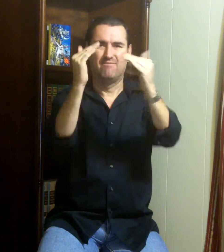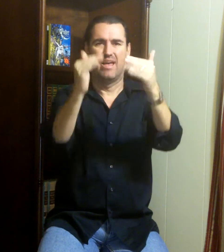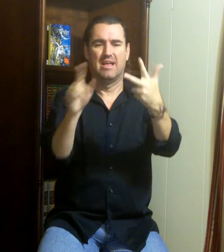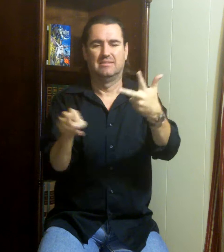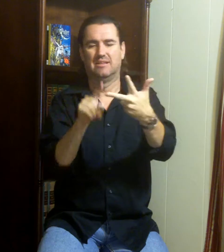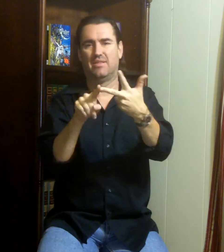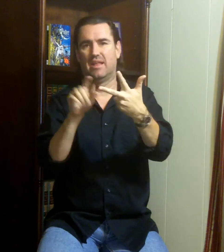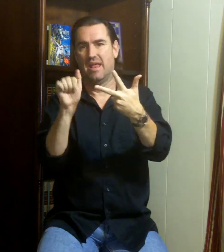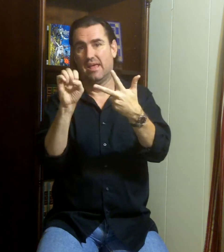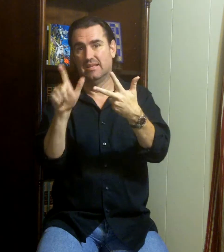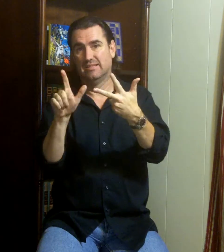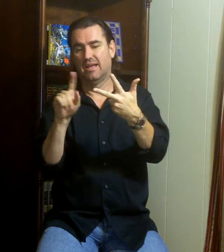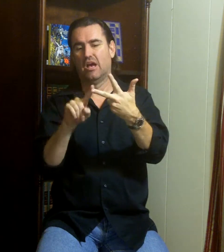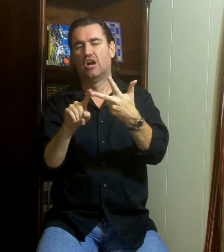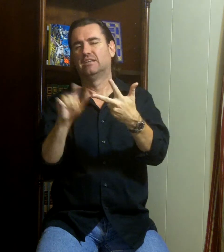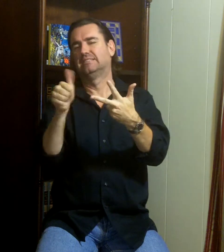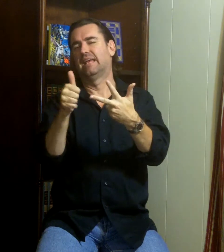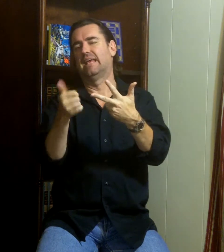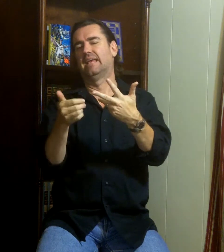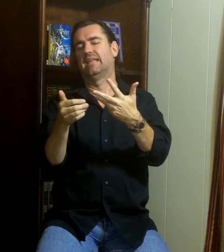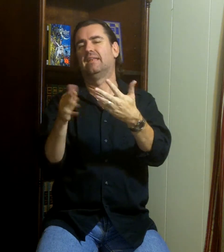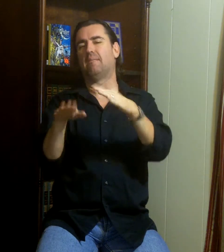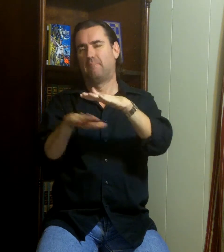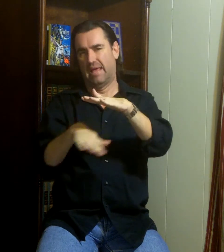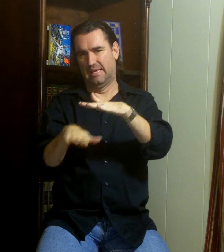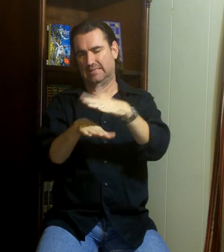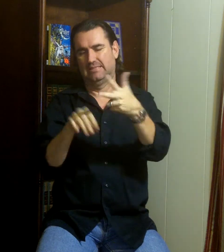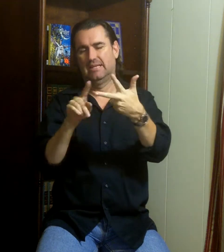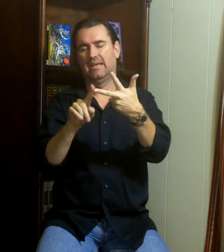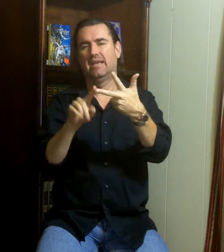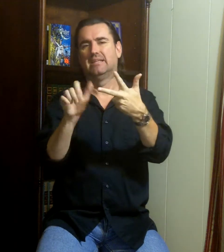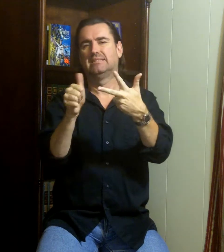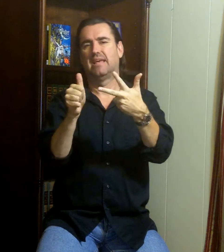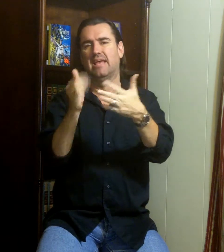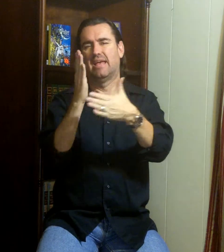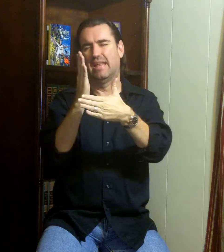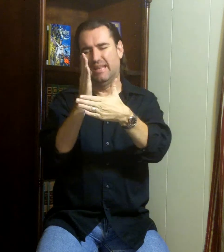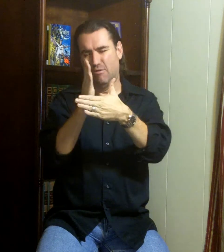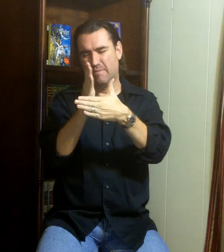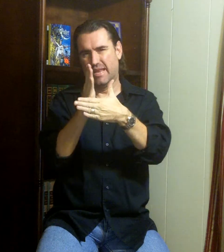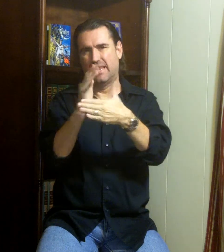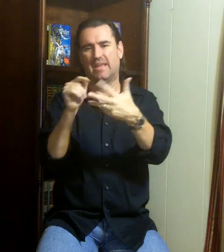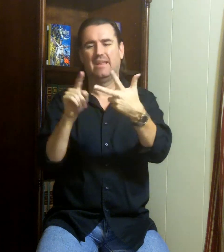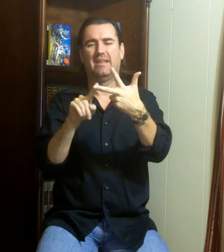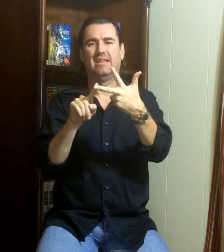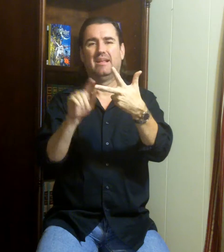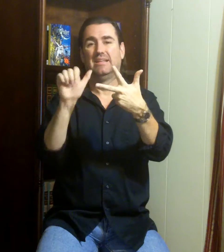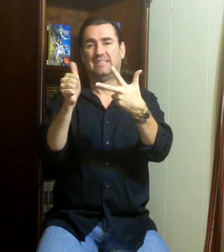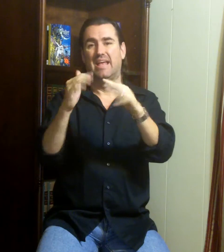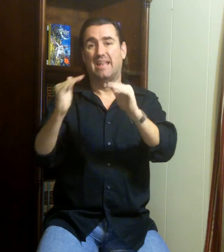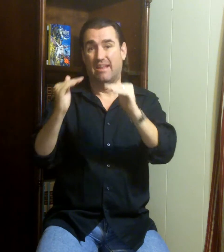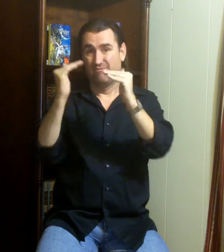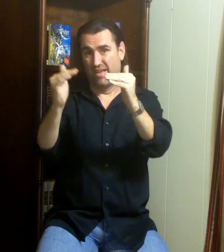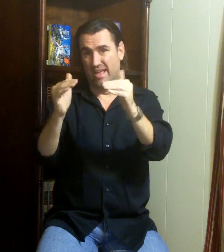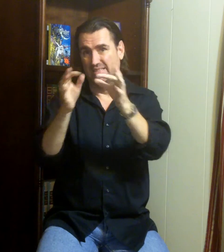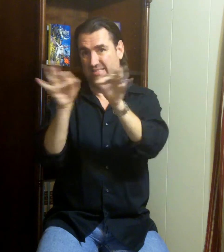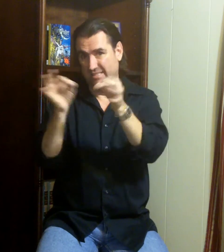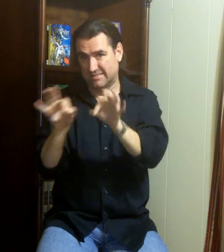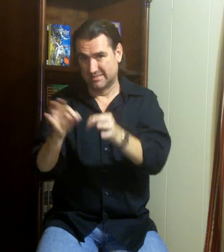that again in 10 basic ASL, 10 intermediate, and 10 advanced ASL. And then you can